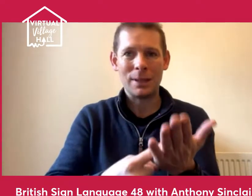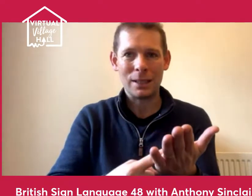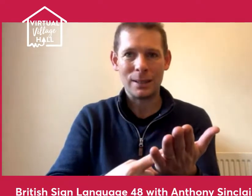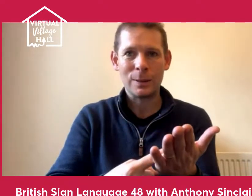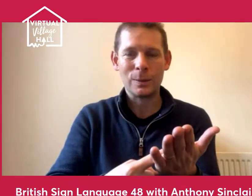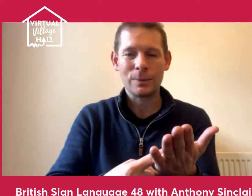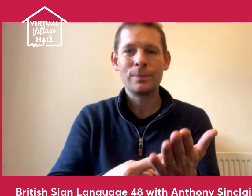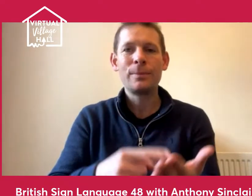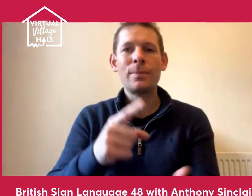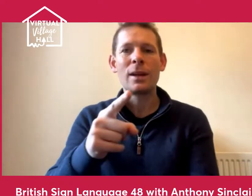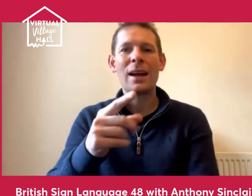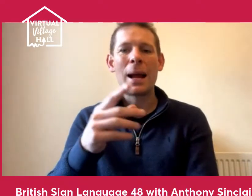£6,